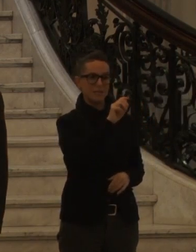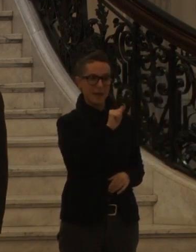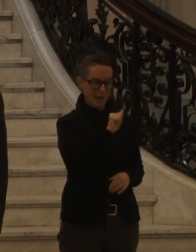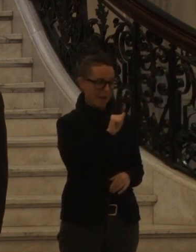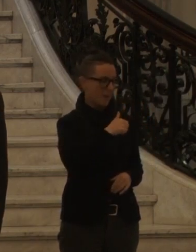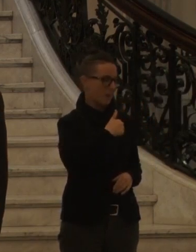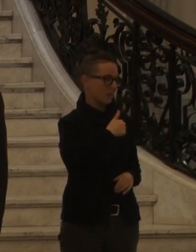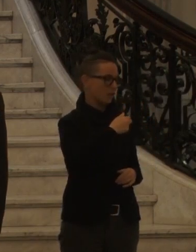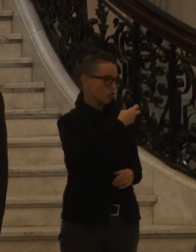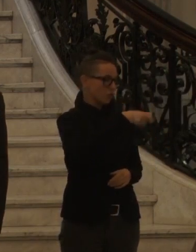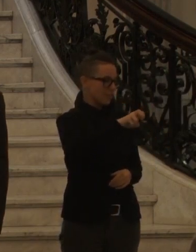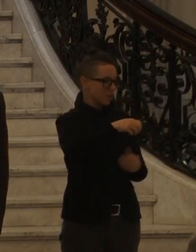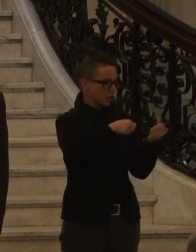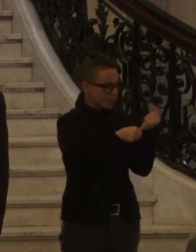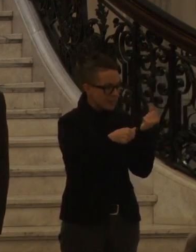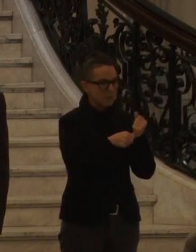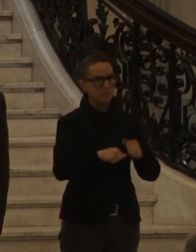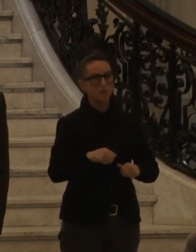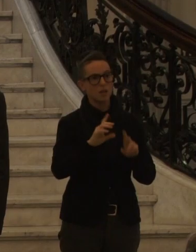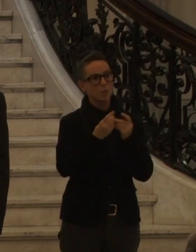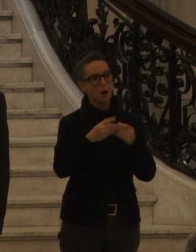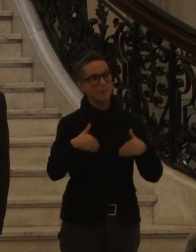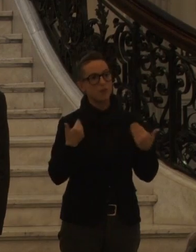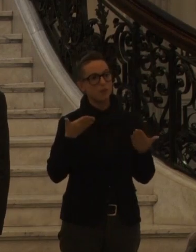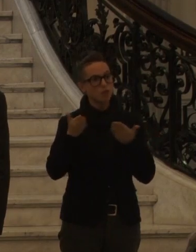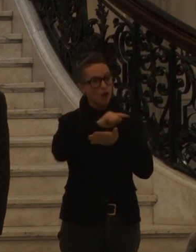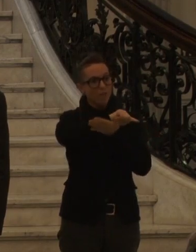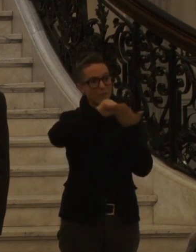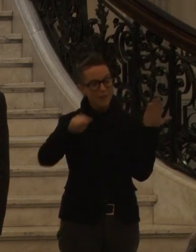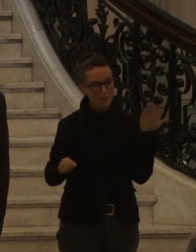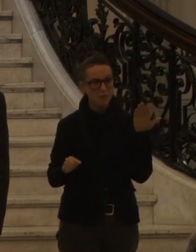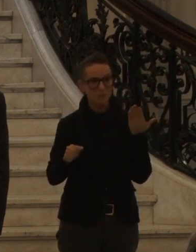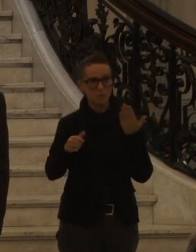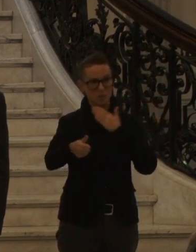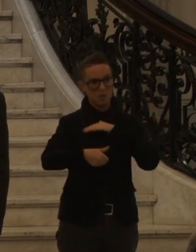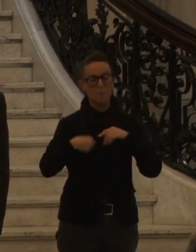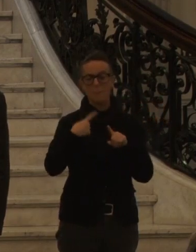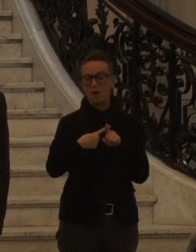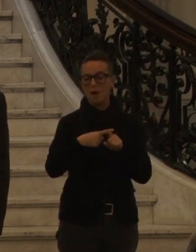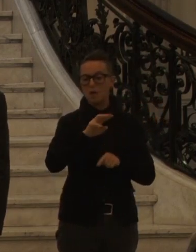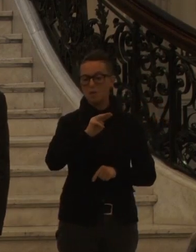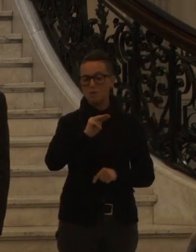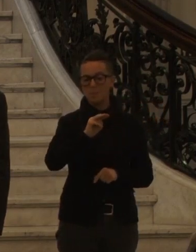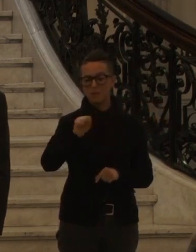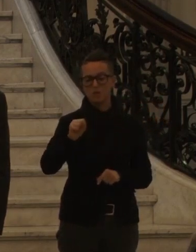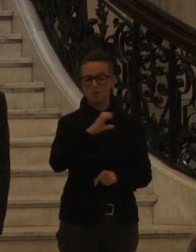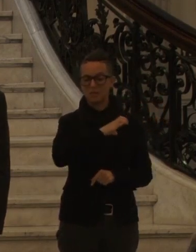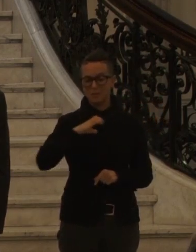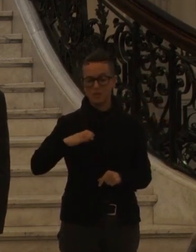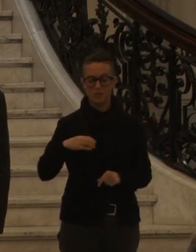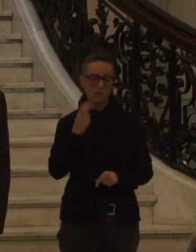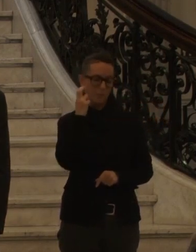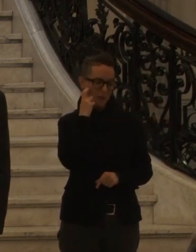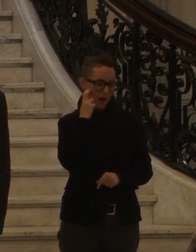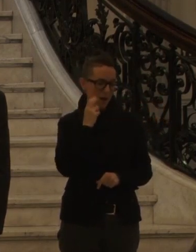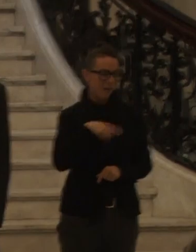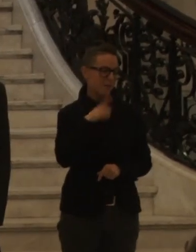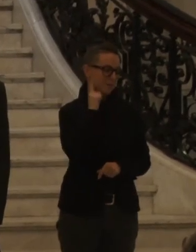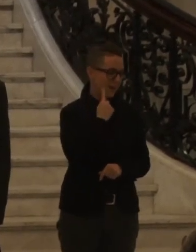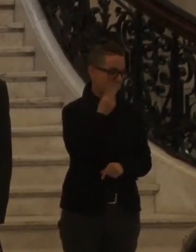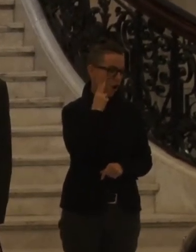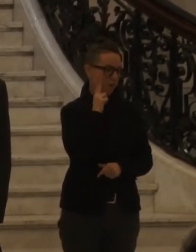Department of Transitional Assistance, the Department of Youth Services, as well as the Massachusetts Commission for the Blind, the Deaf, and the Hard of